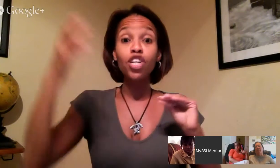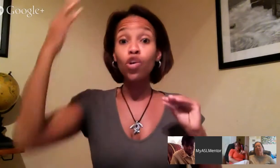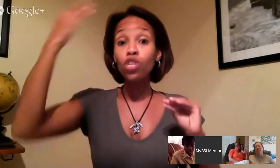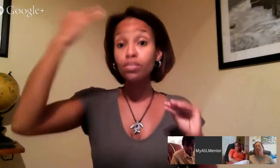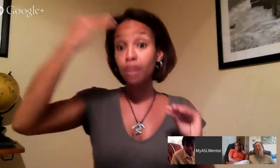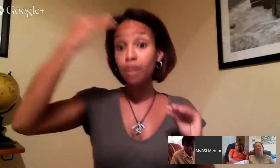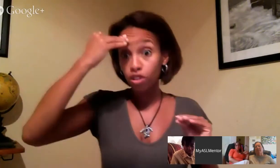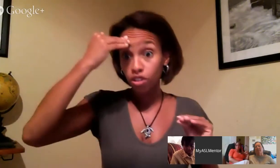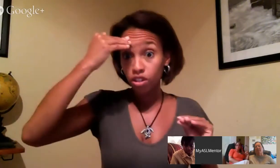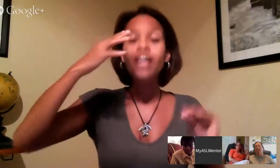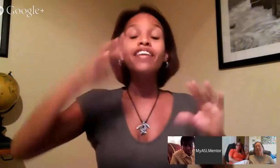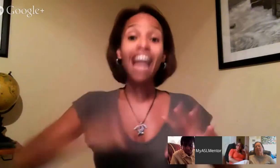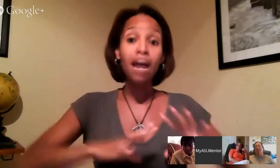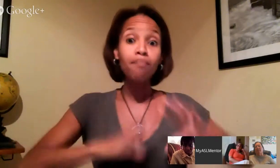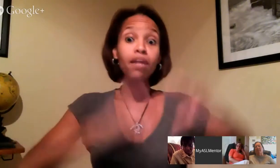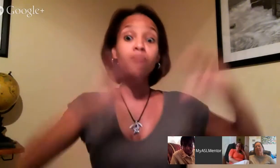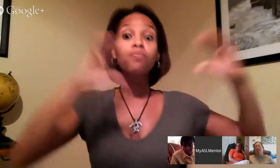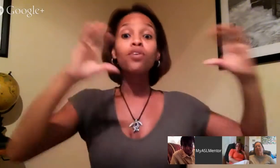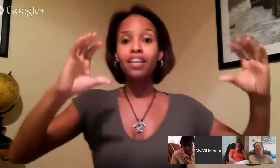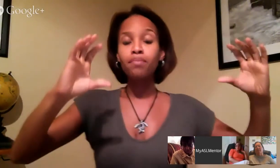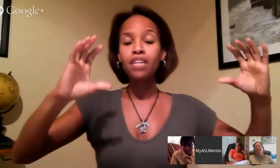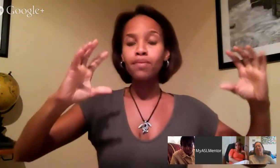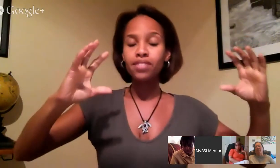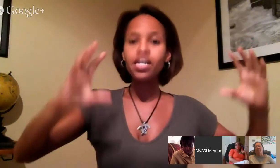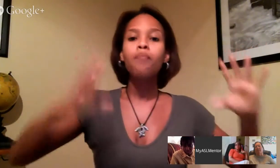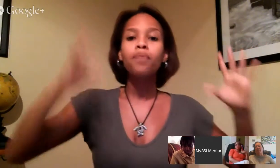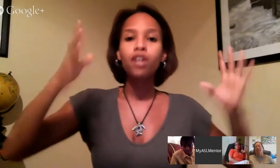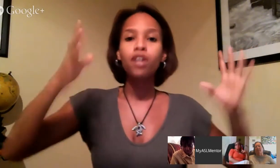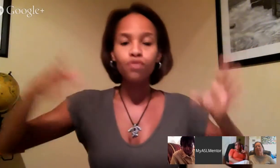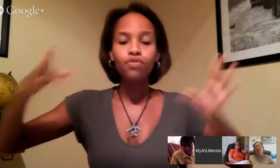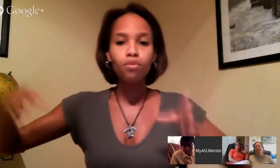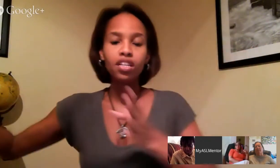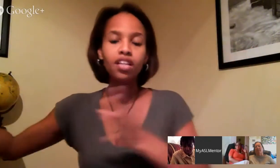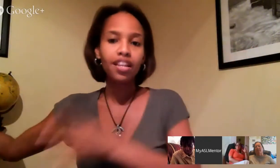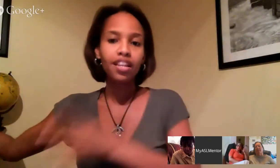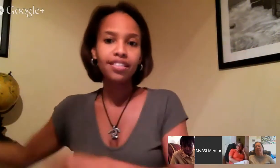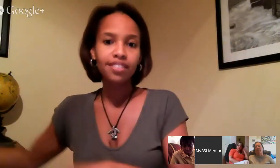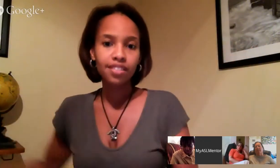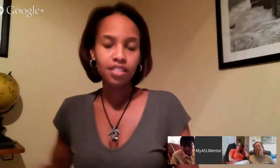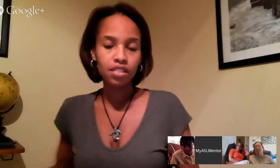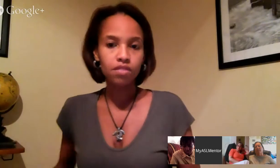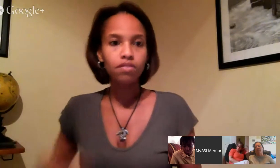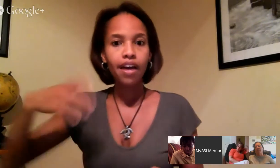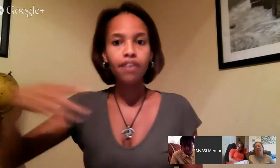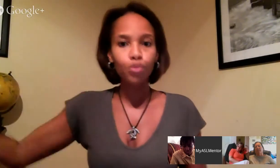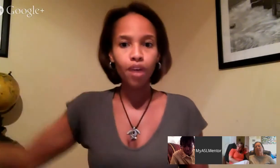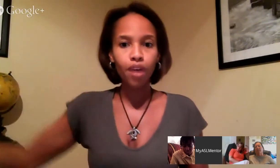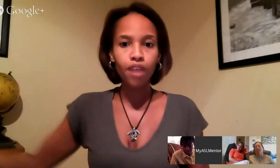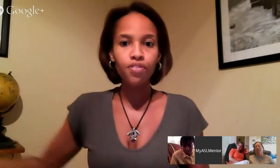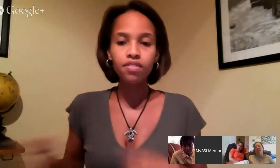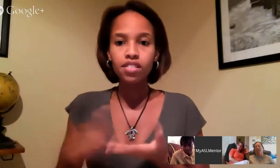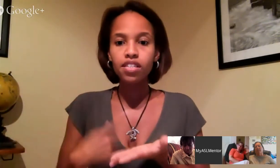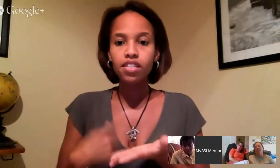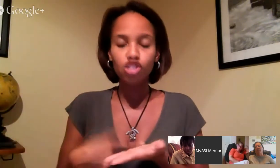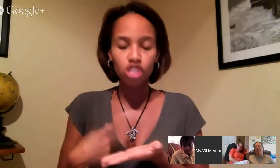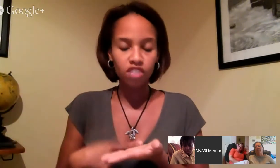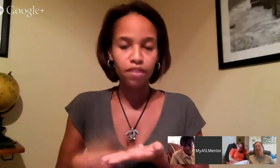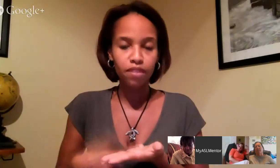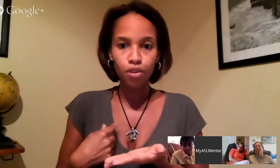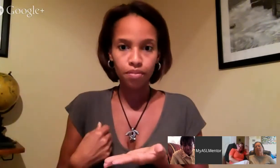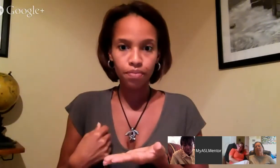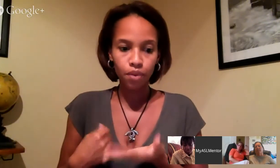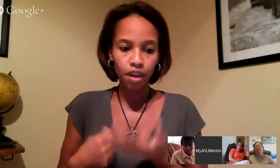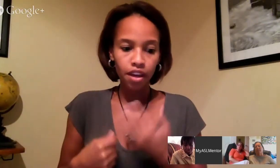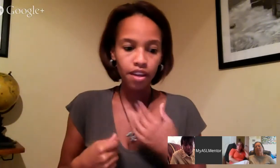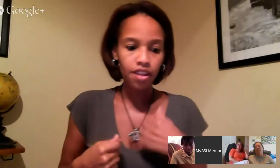everybody knows my book, my book then becomes the topic of a lot of the sentences throughout the discussion of my